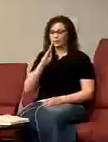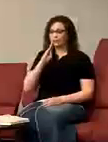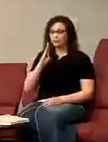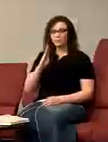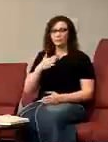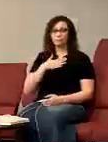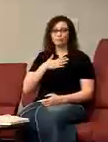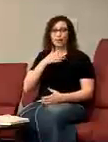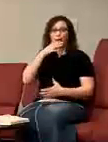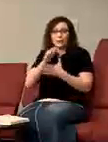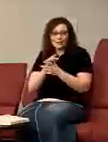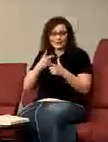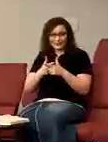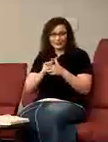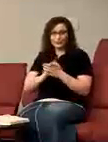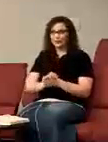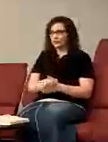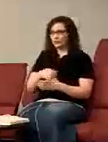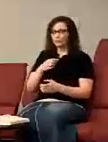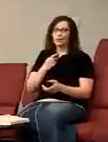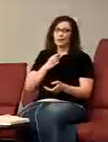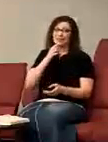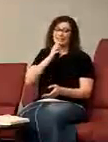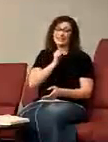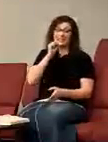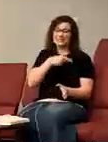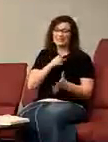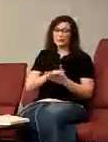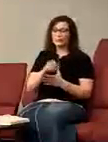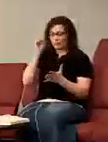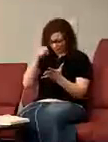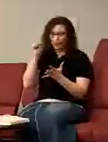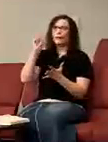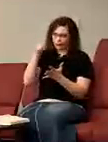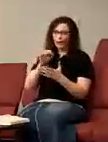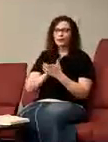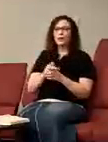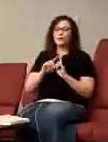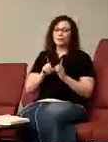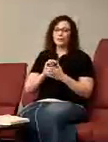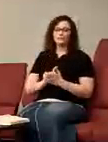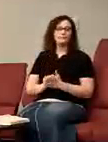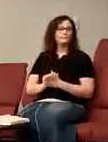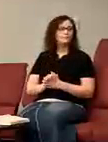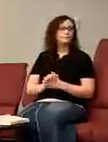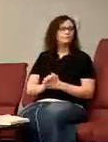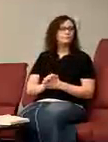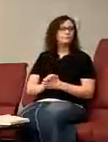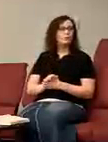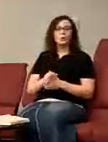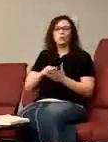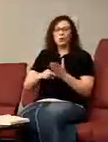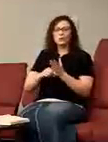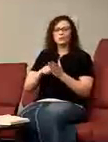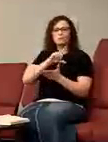going, Lord, you want me to submit to this guy? You better take care of him. But see, what's the Lord want us to do? He